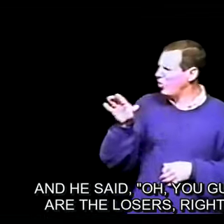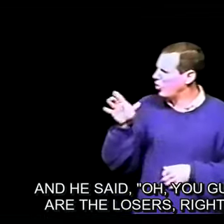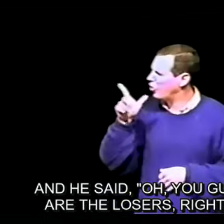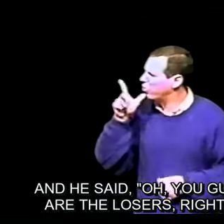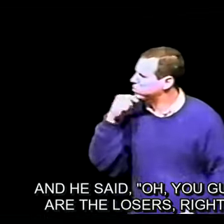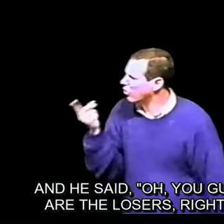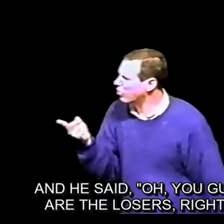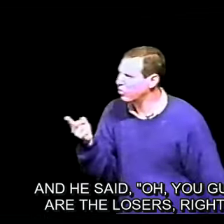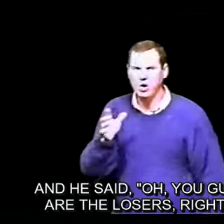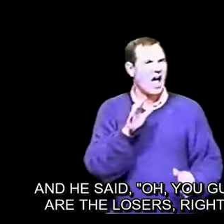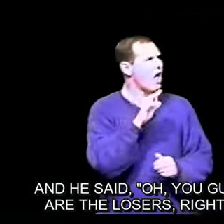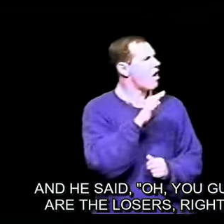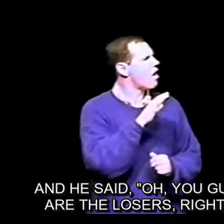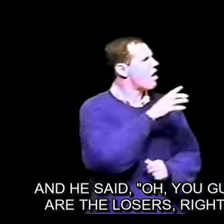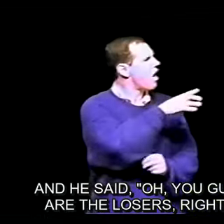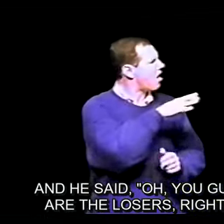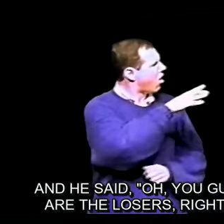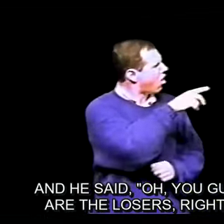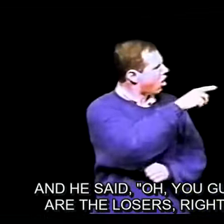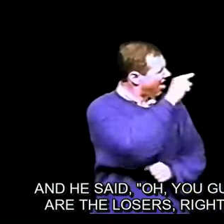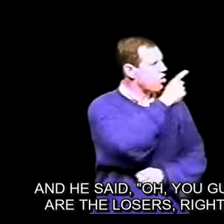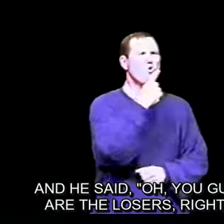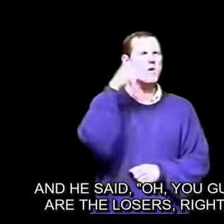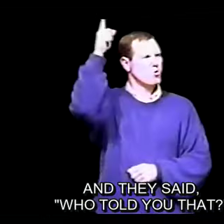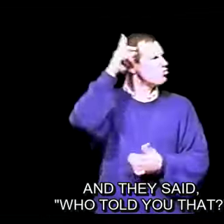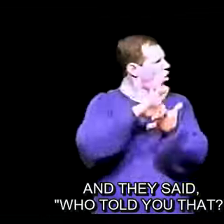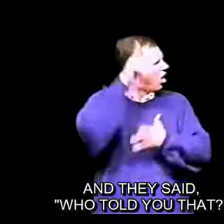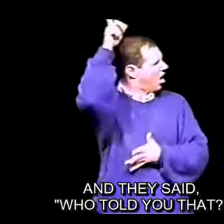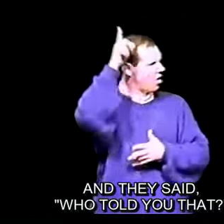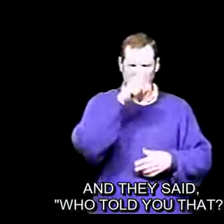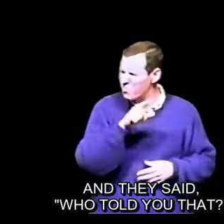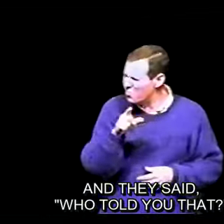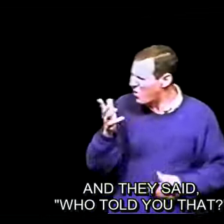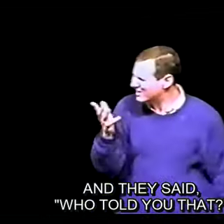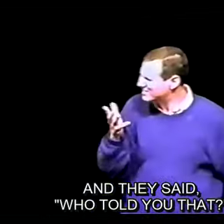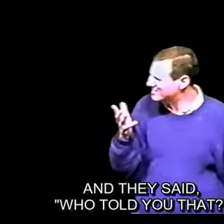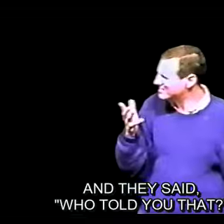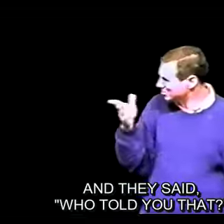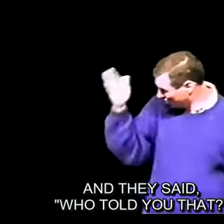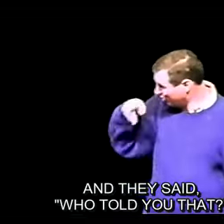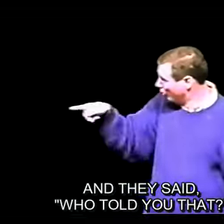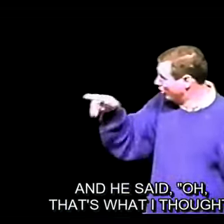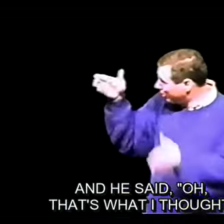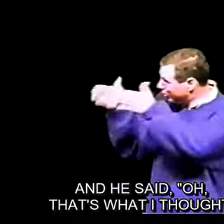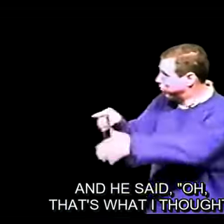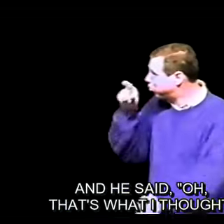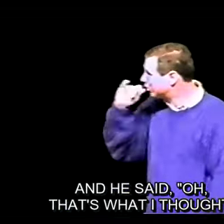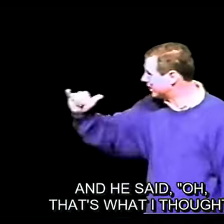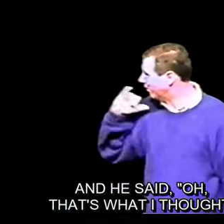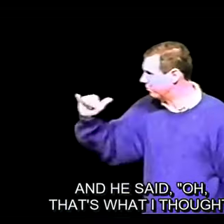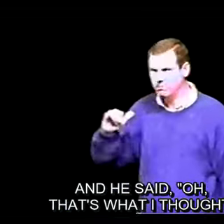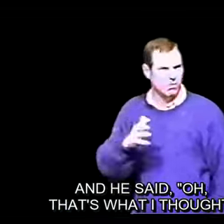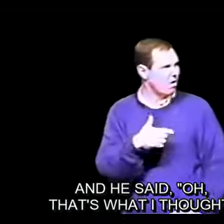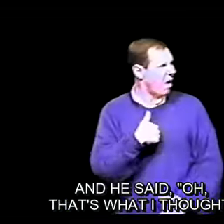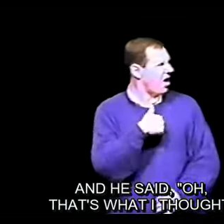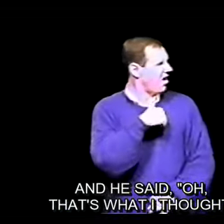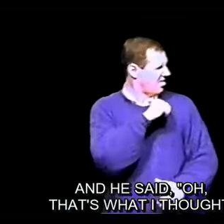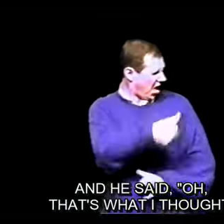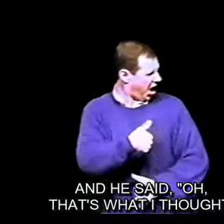the losers, right? And they said, who told you that? And he said, oh, that's what I thought. That's what